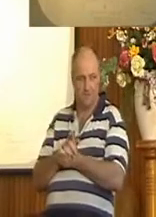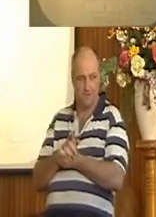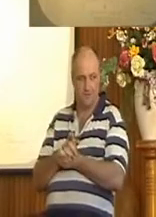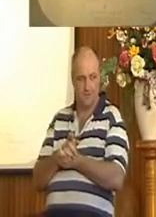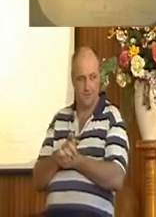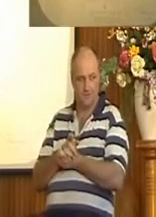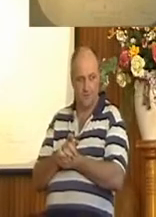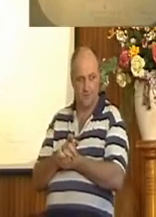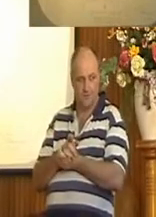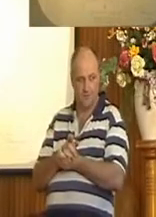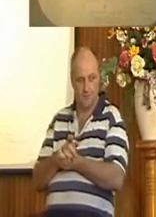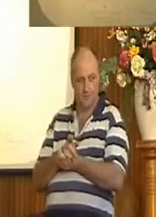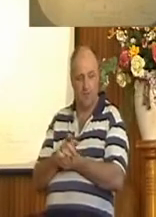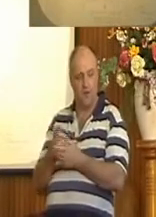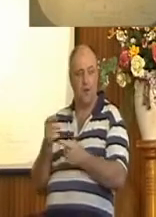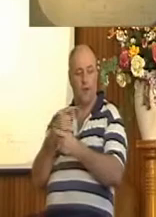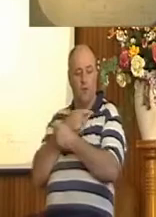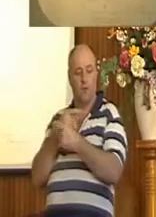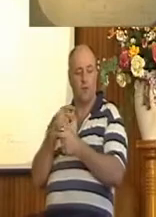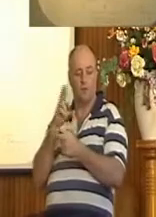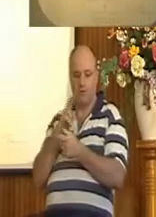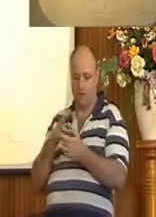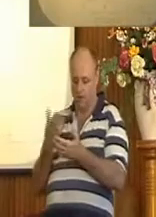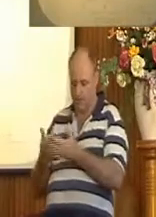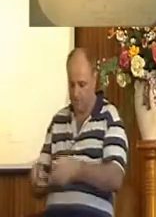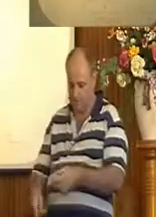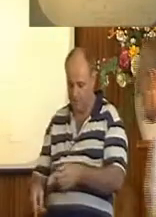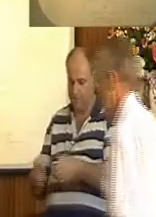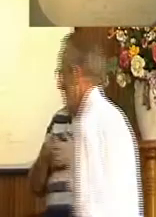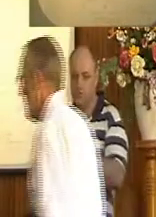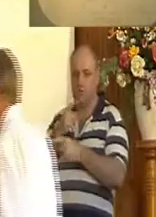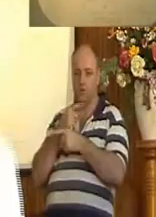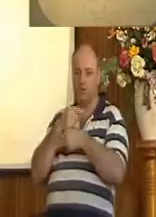term apologetics. And apologetics